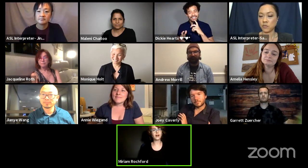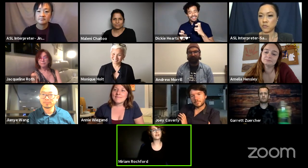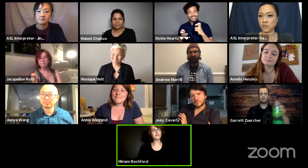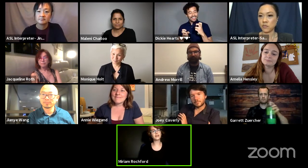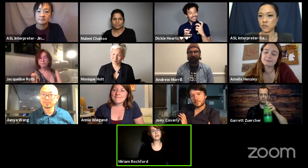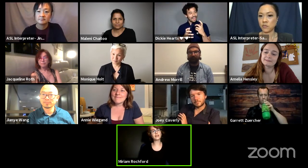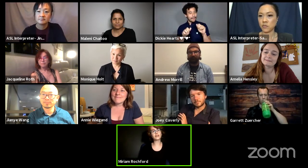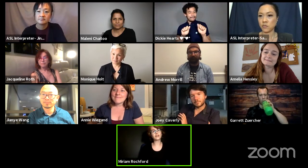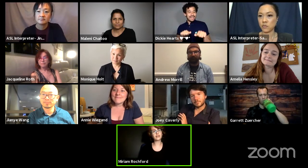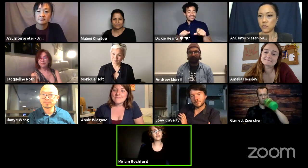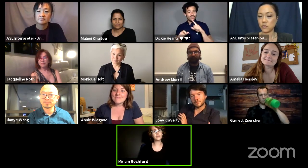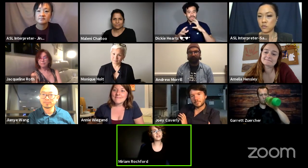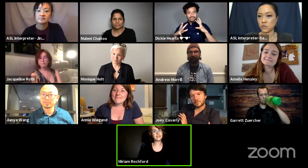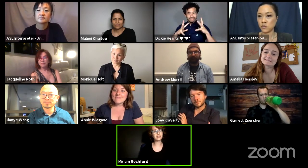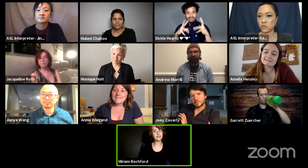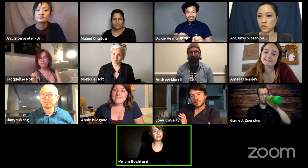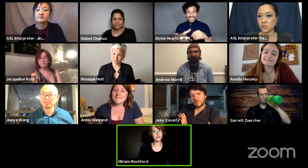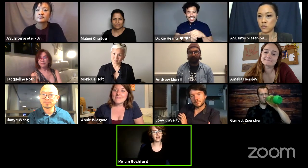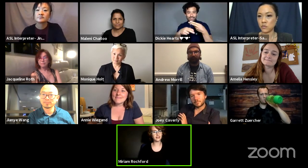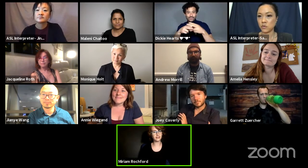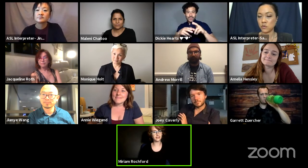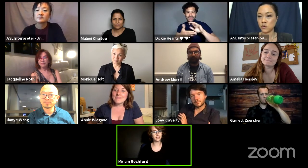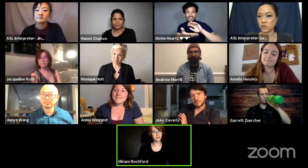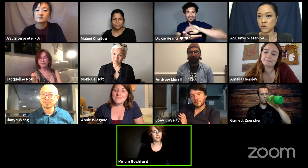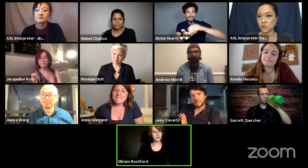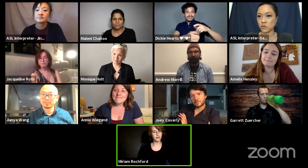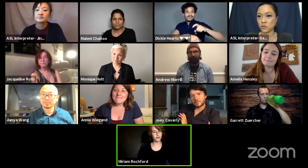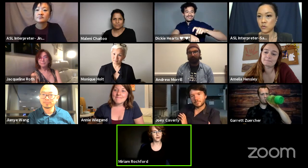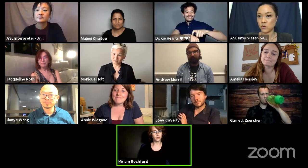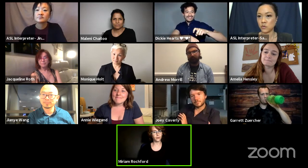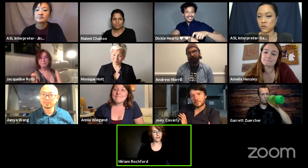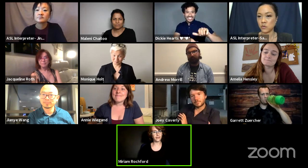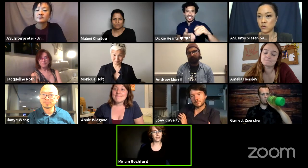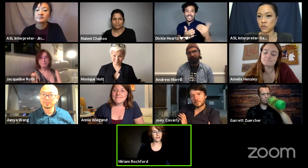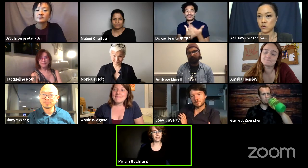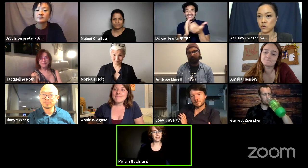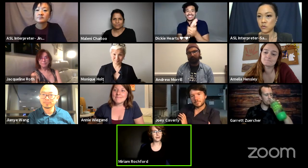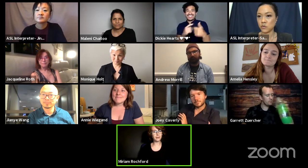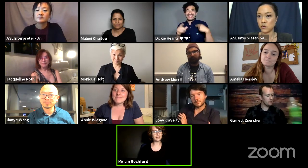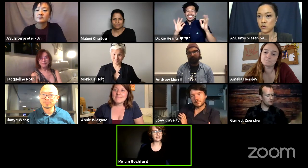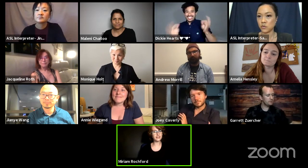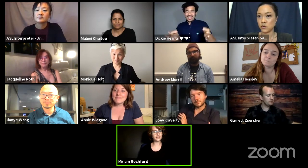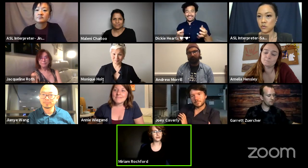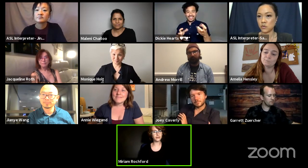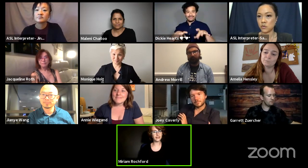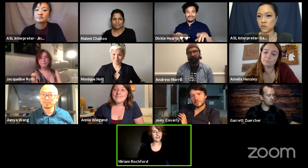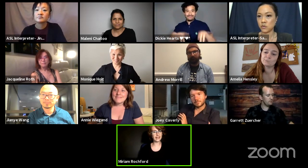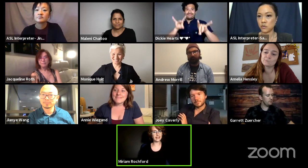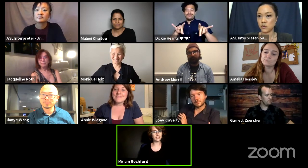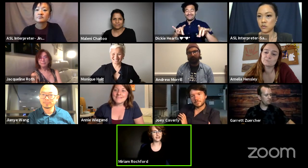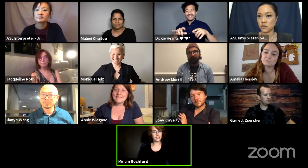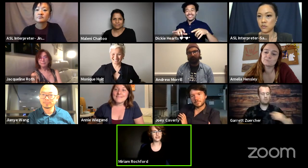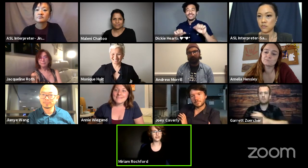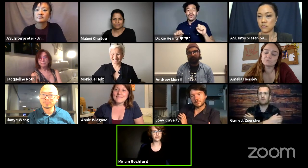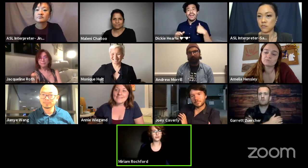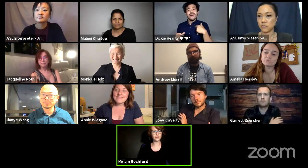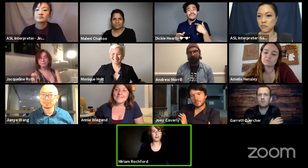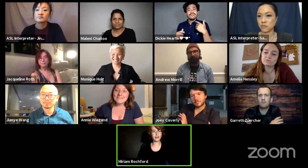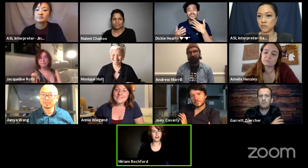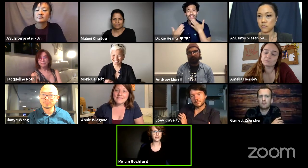it's really like learning a new skill as an actor with the ability to really get it into and pick up